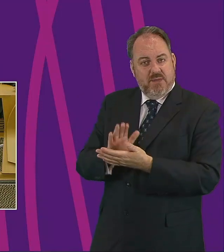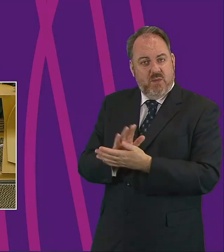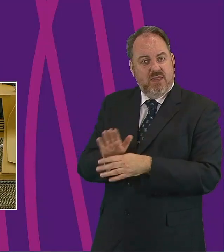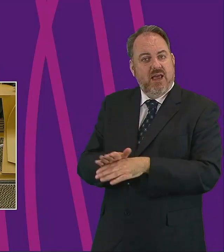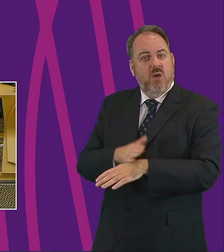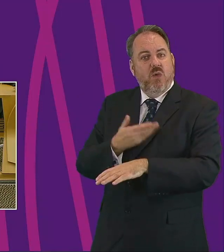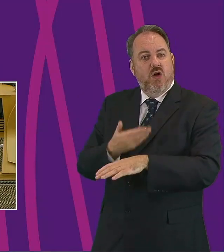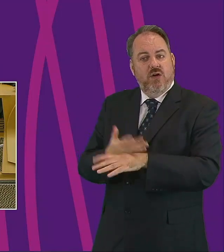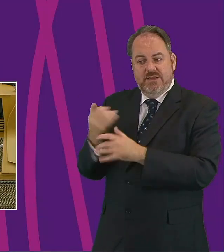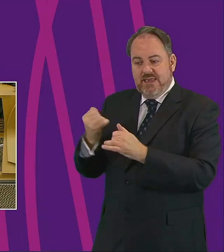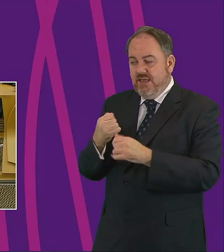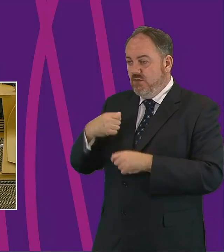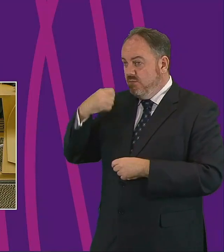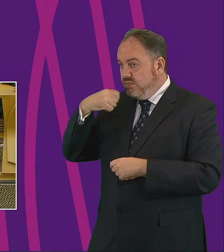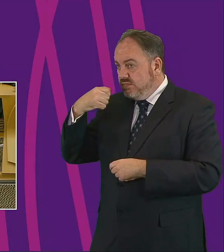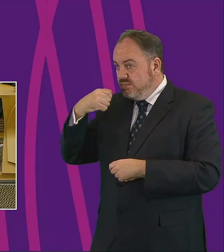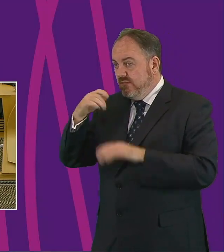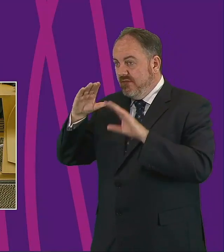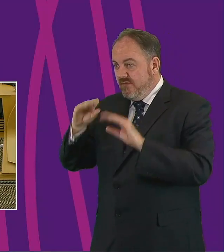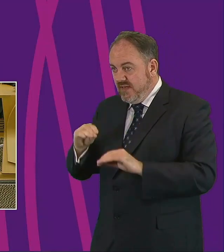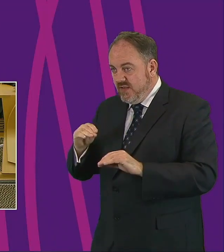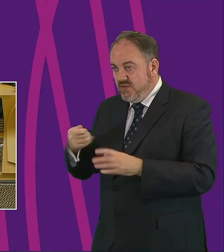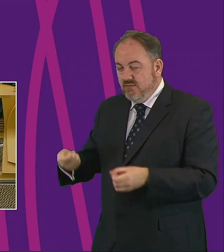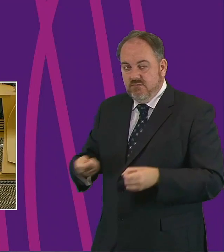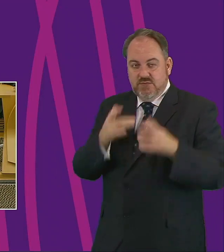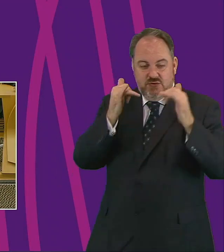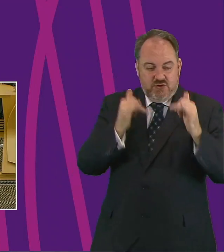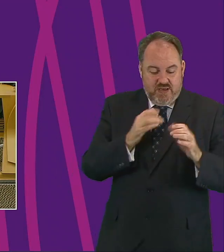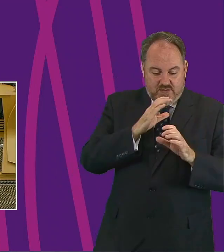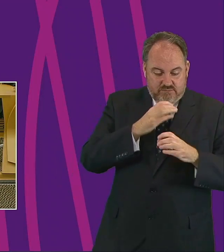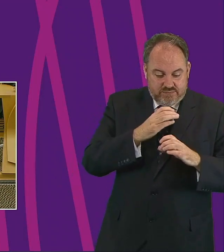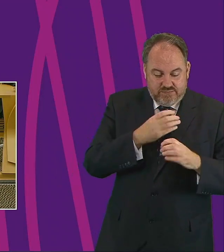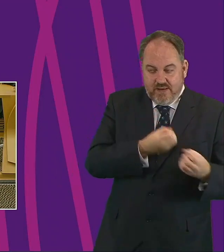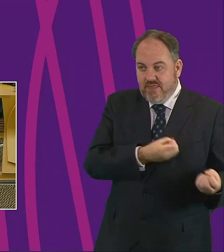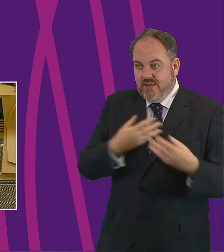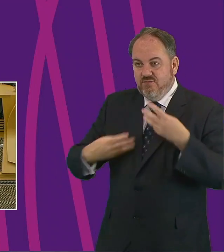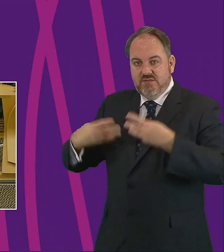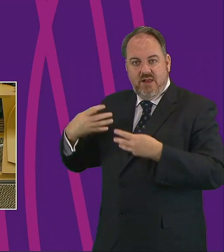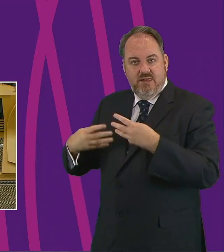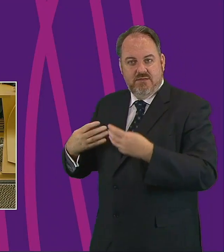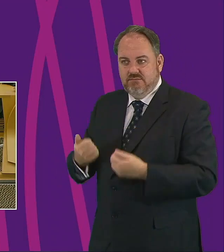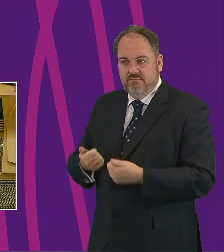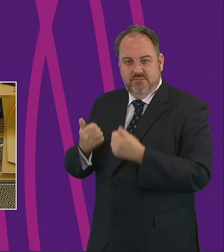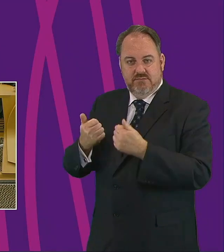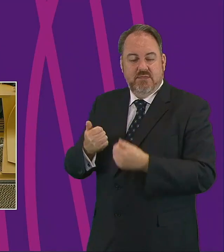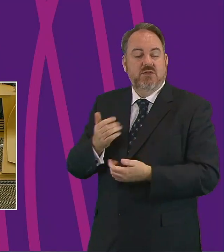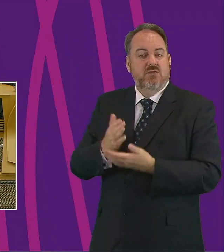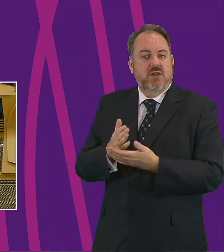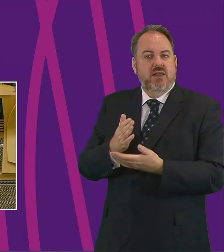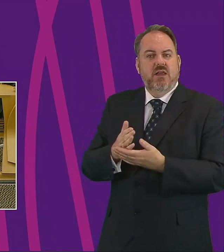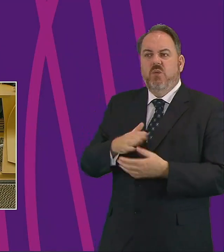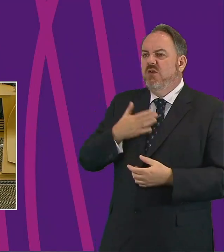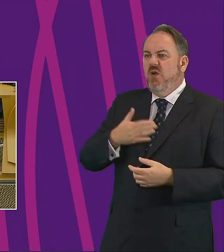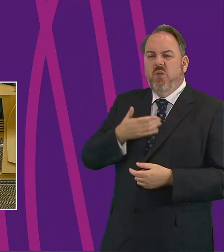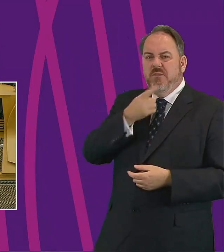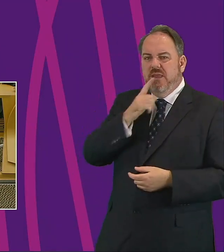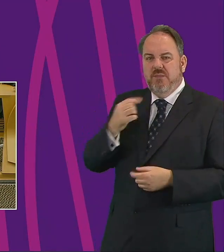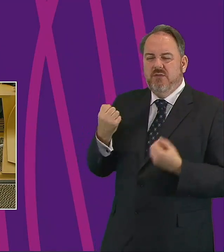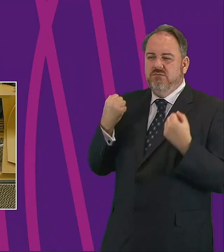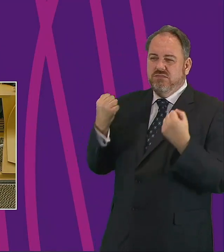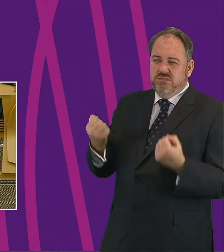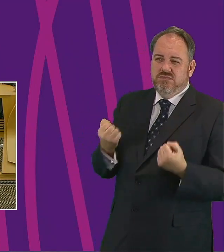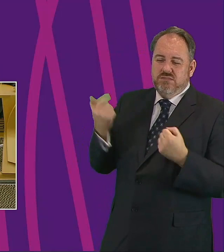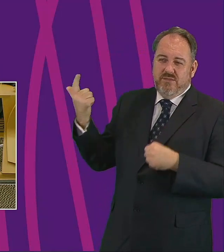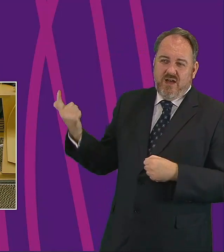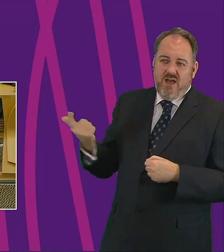want to continue to make it more accessible for people so that they don't have to travel inordinate distances in order to access that.